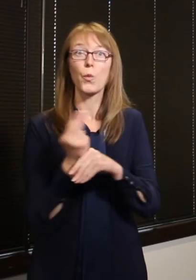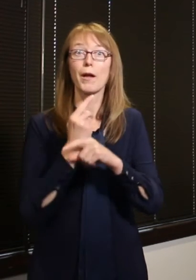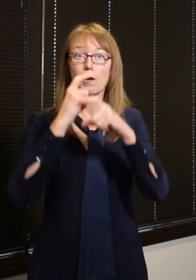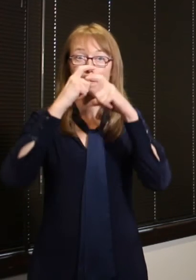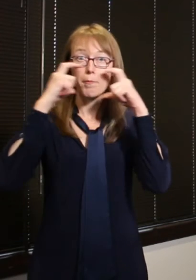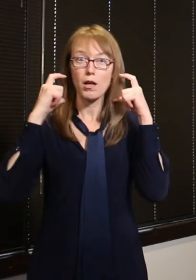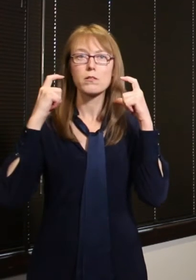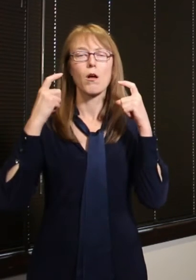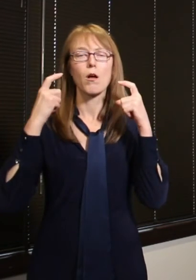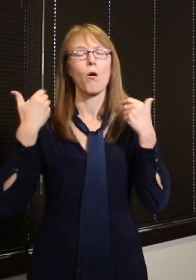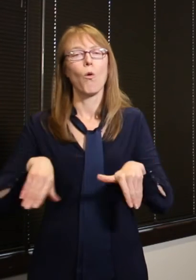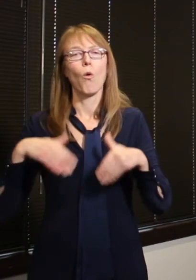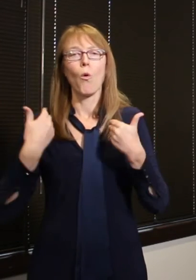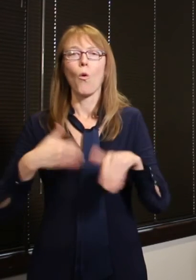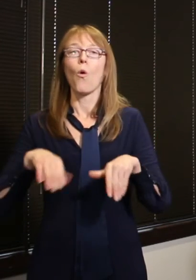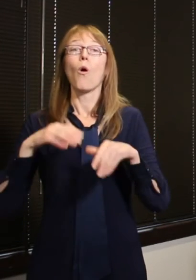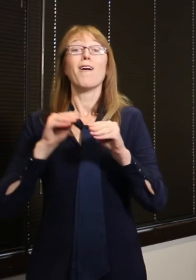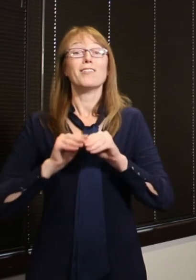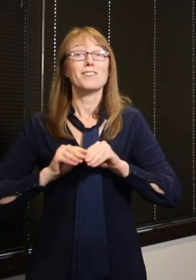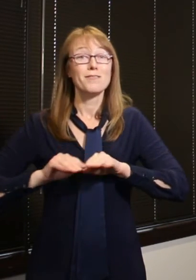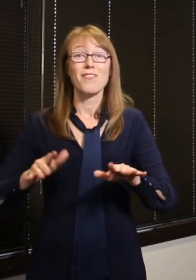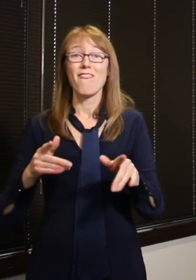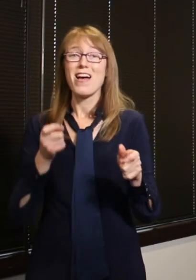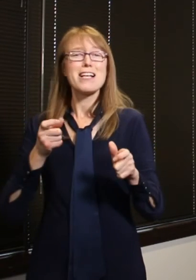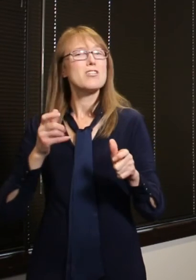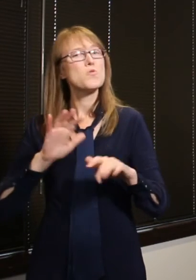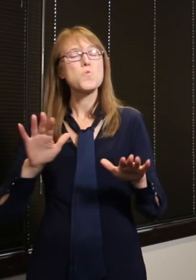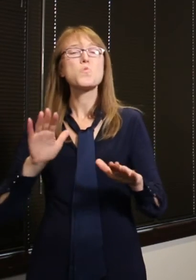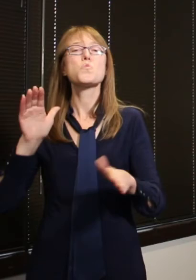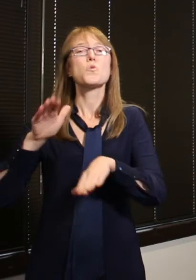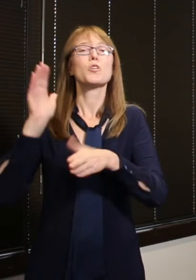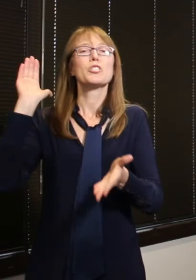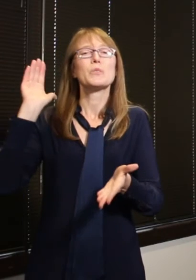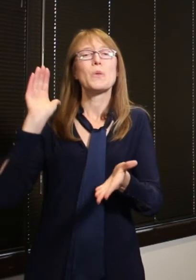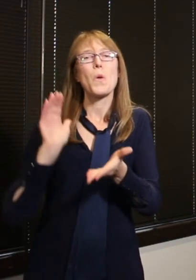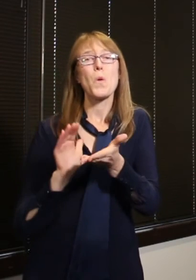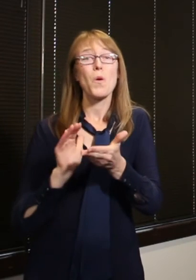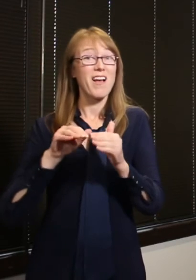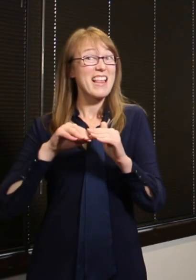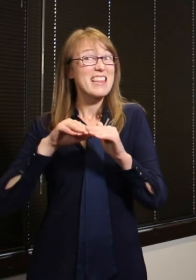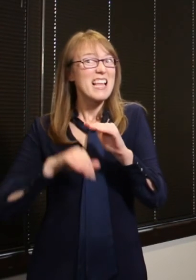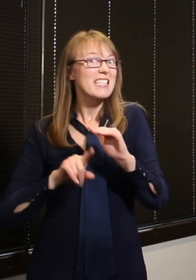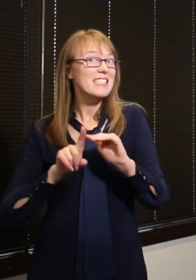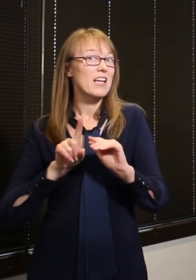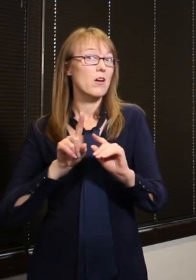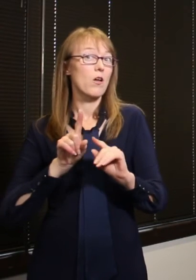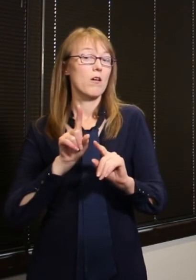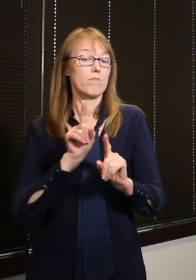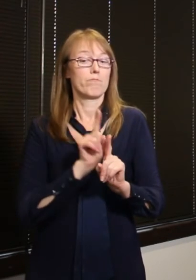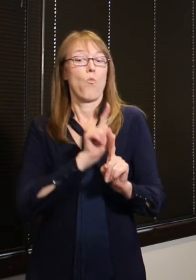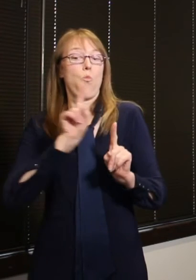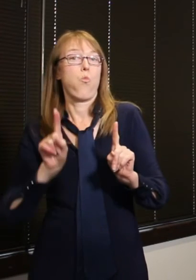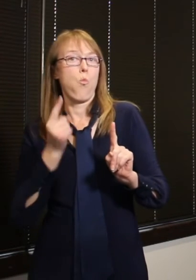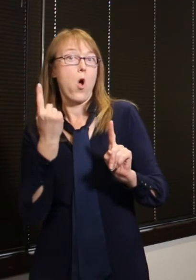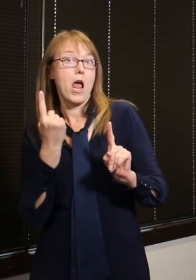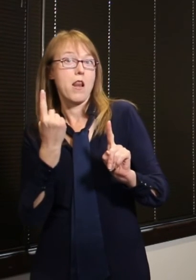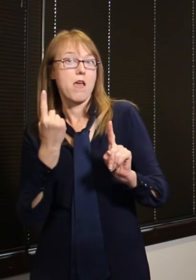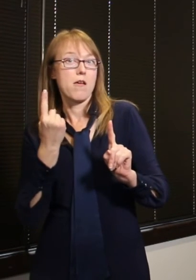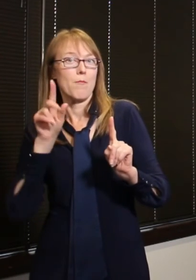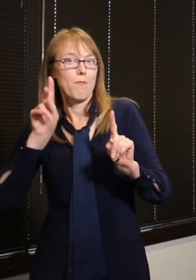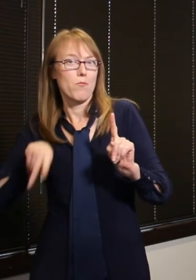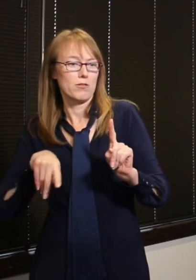reduce the transmission or the transmission rate that we've talked about before to below 1. And so again, it's a